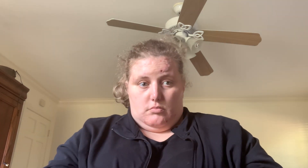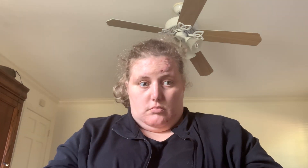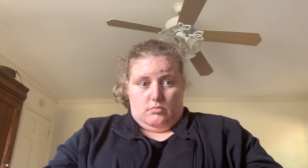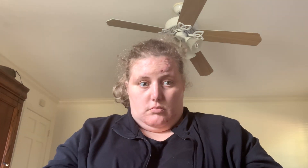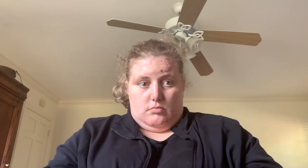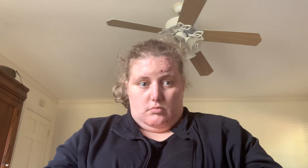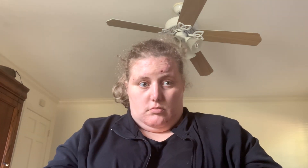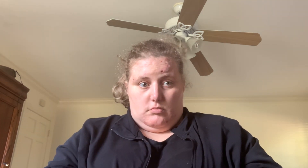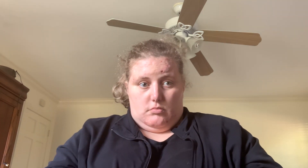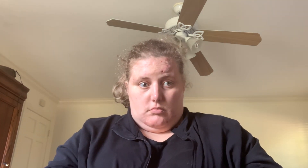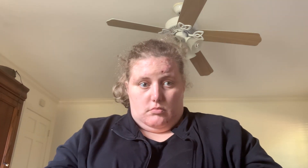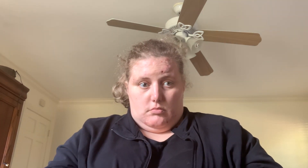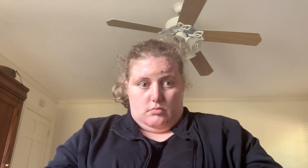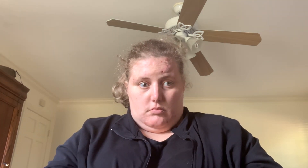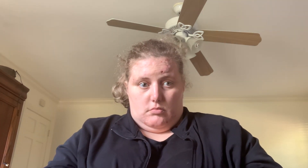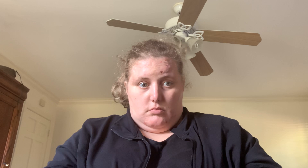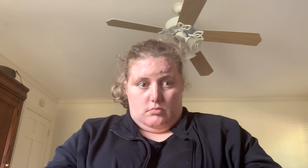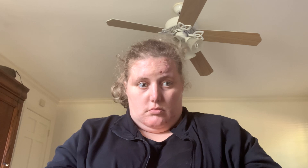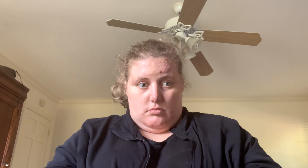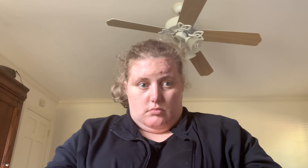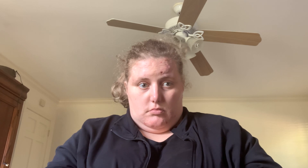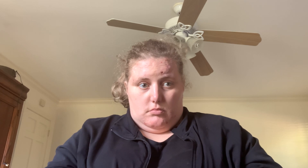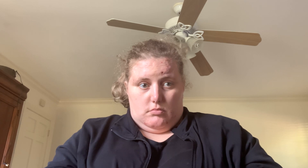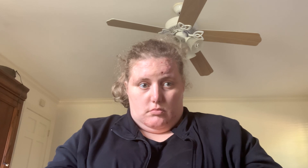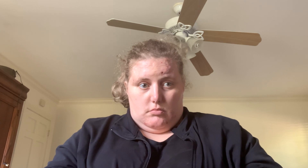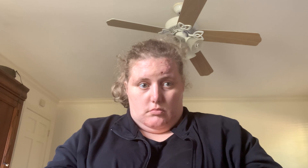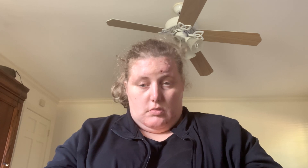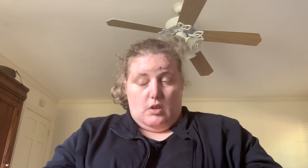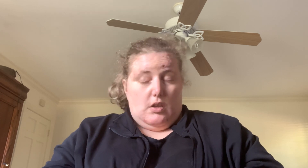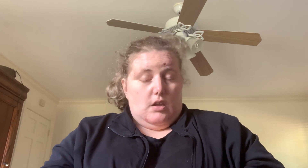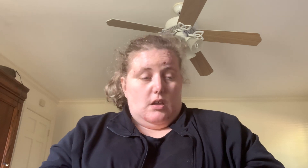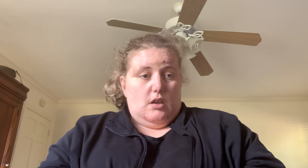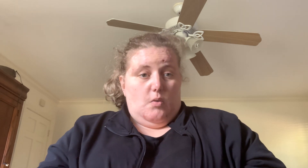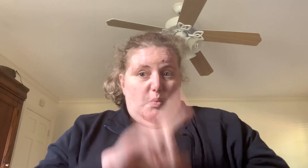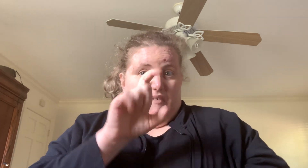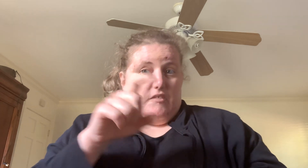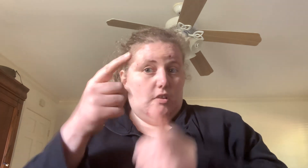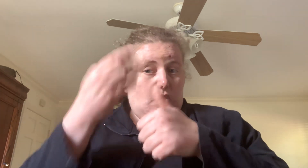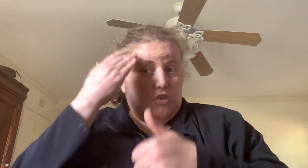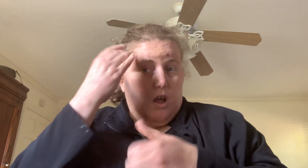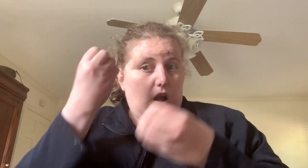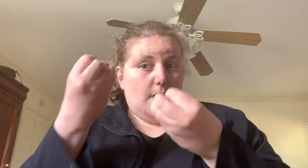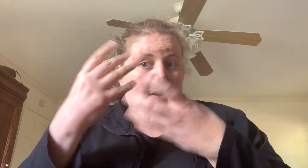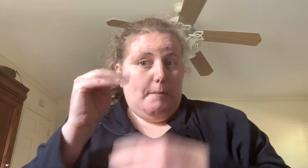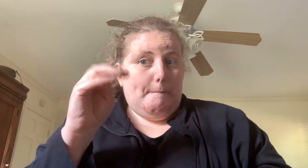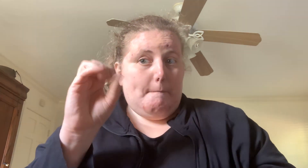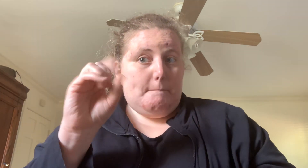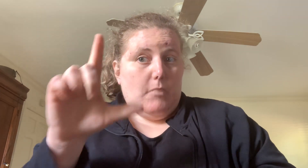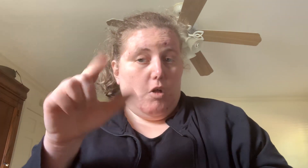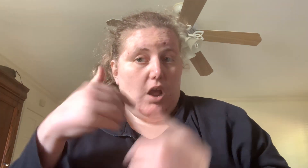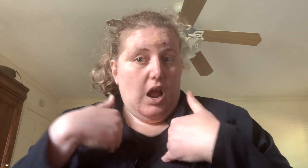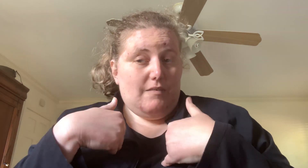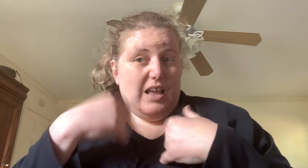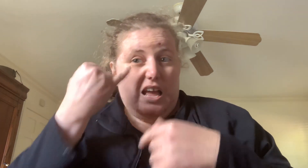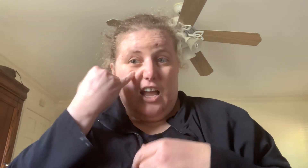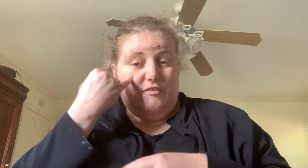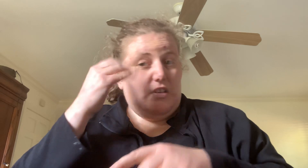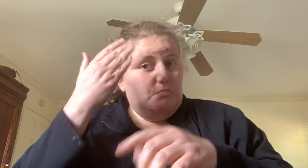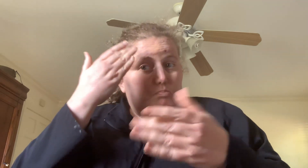first know how many moles we'll get. If you don't know how many moles you'll get, you can't do the problem. So